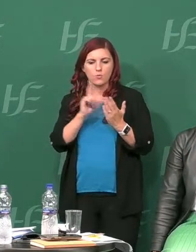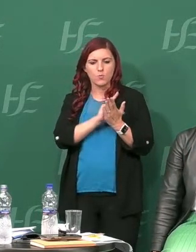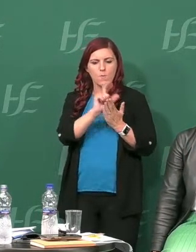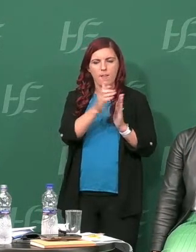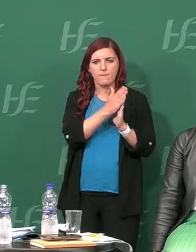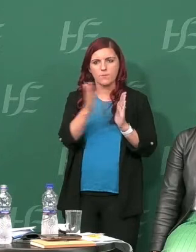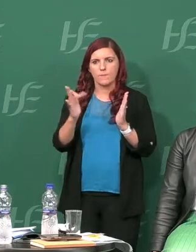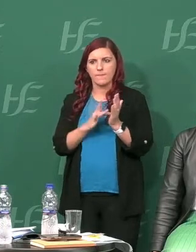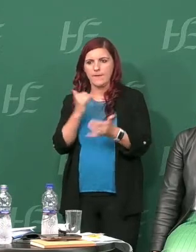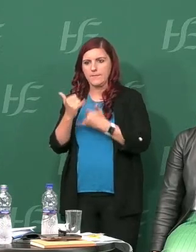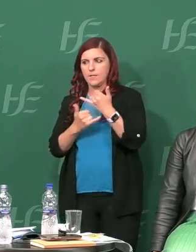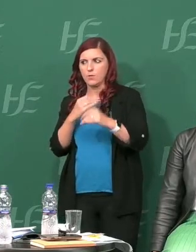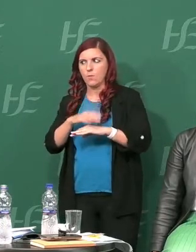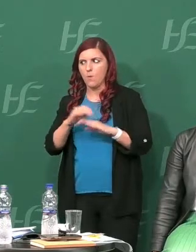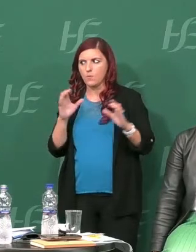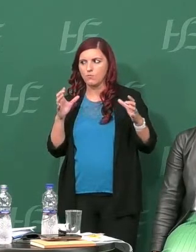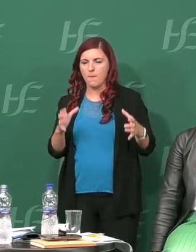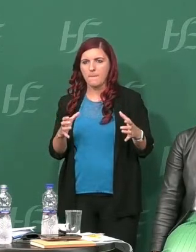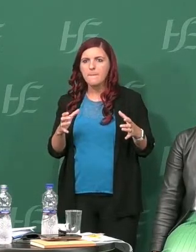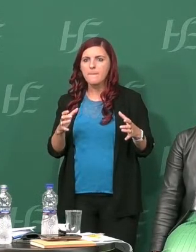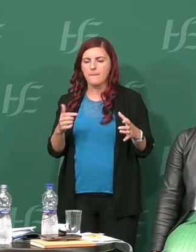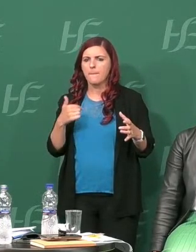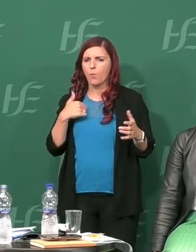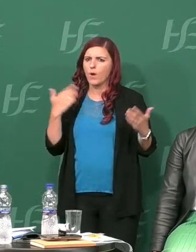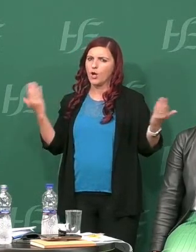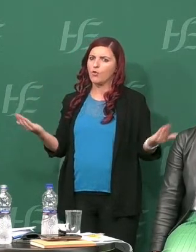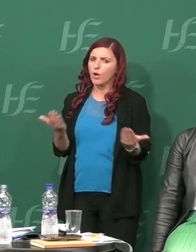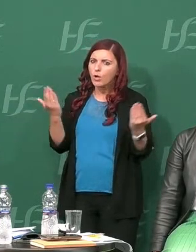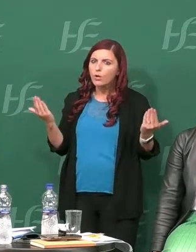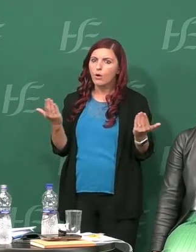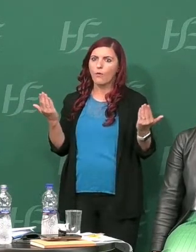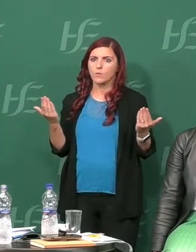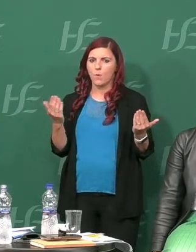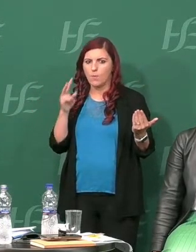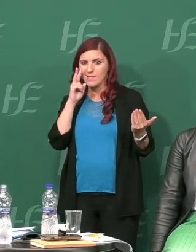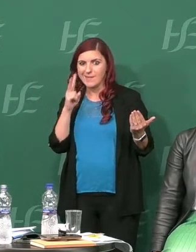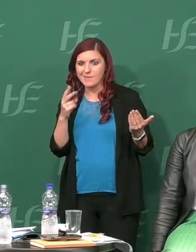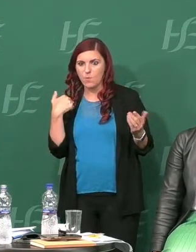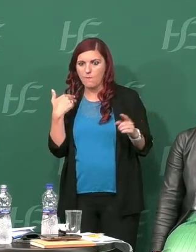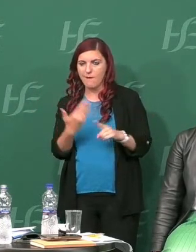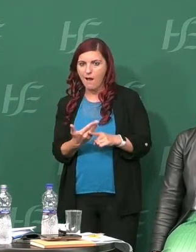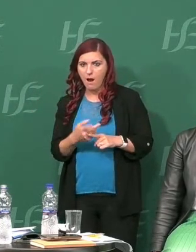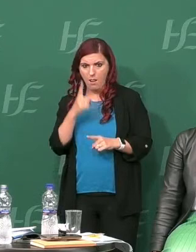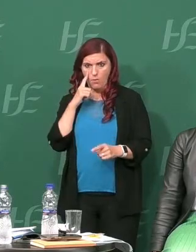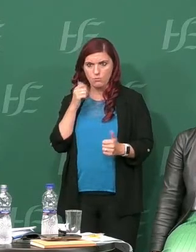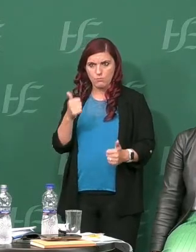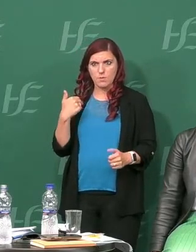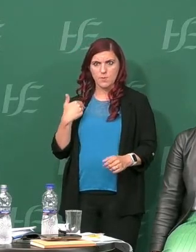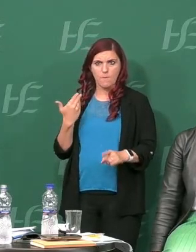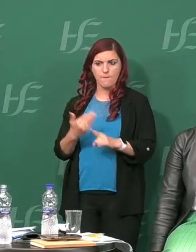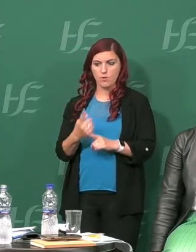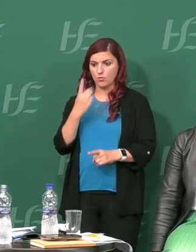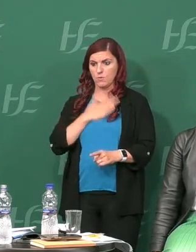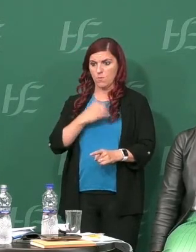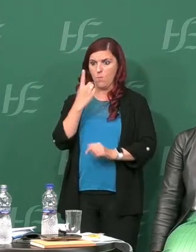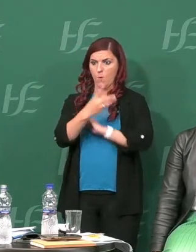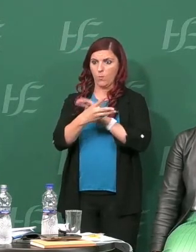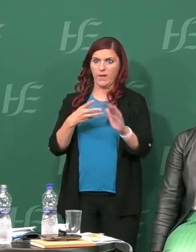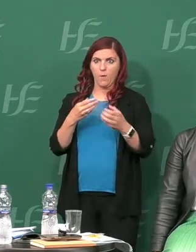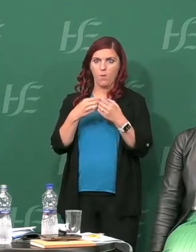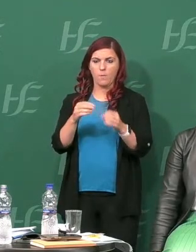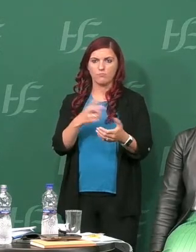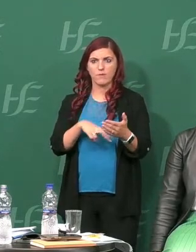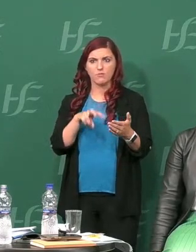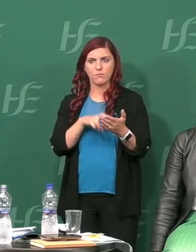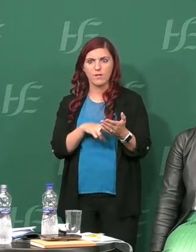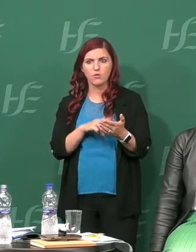to 15-year-olds, but we're strongly encouraged in what we've seen with the uptake to date already. We're 1 week into it since people could register,